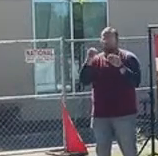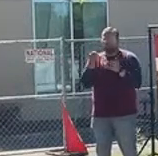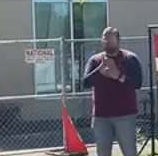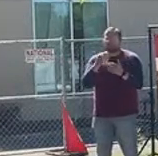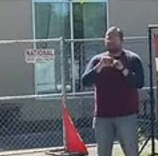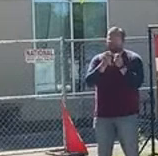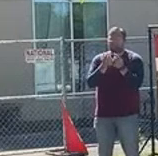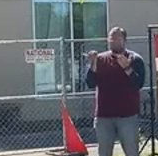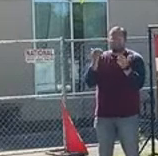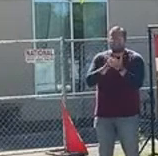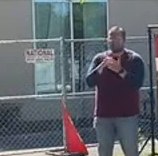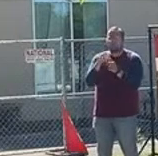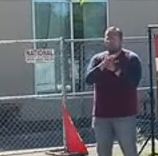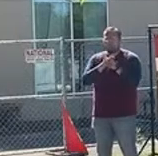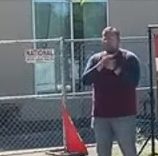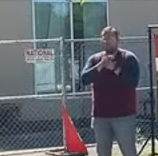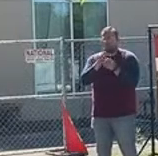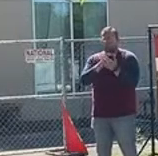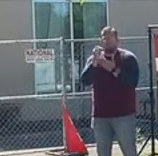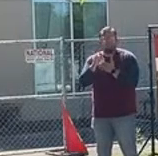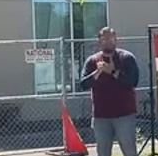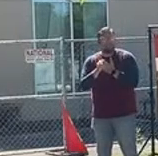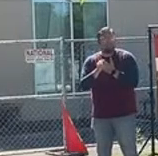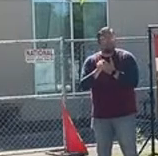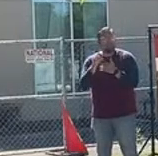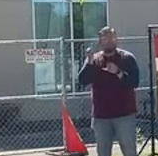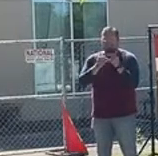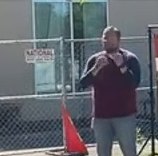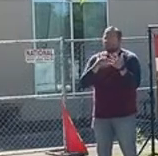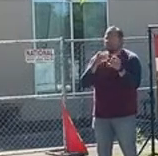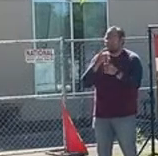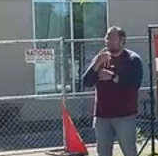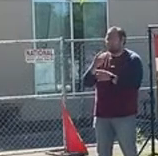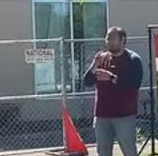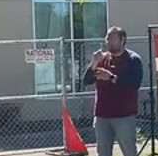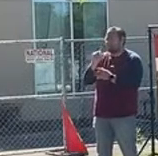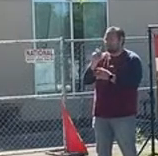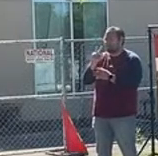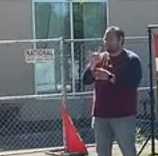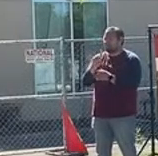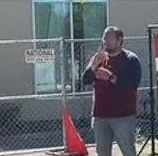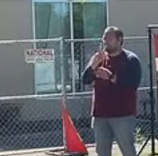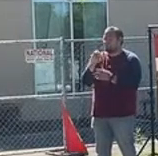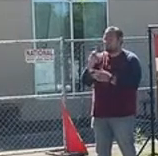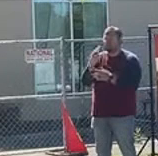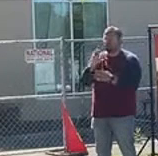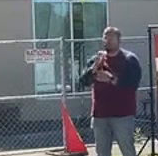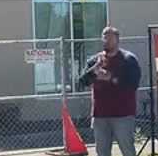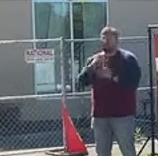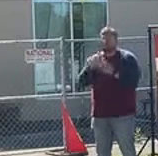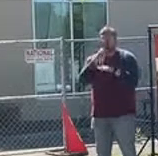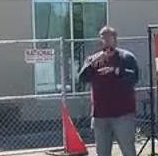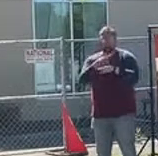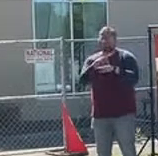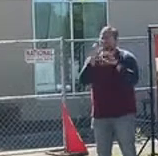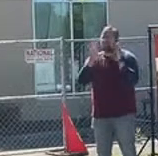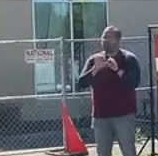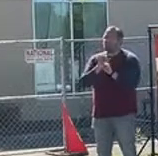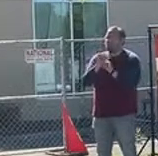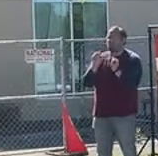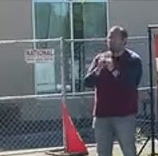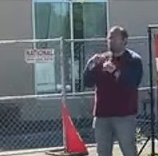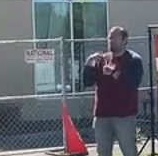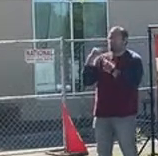again on another local project. And lastly, I want to mention David Wood, our principal for this school, has been wonderful to work with so